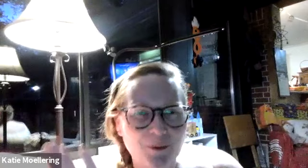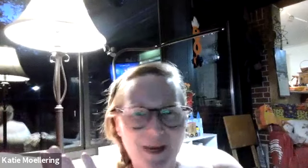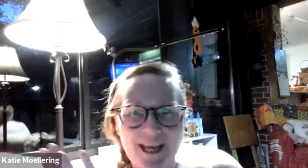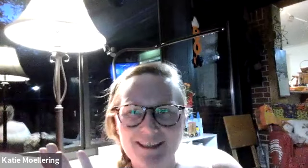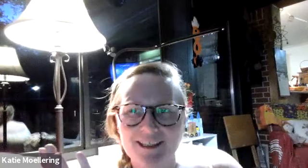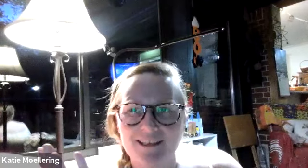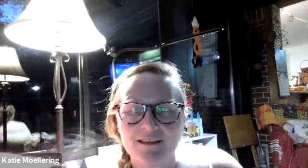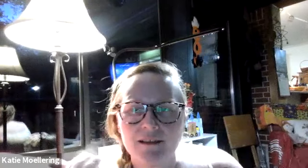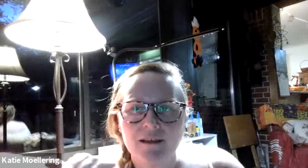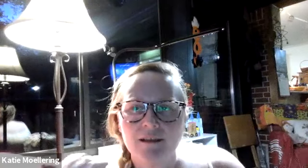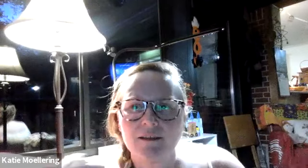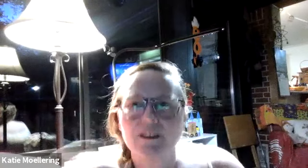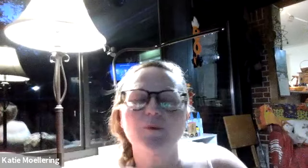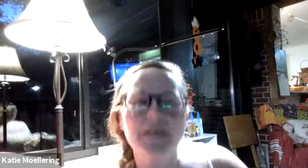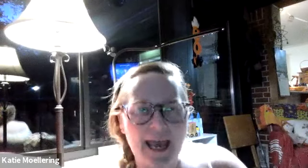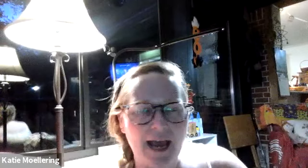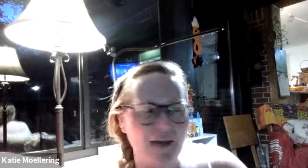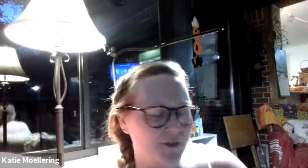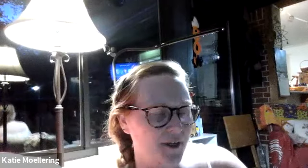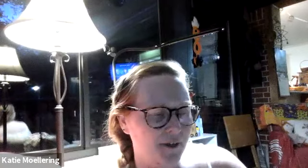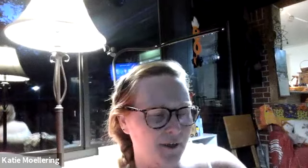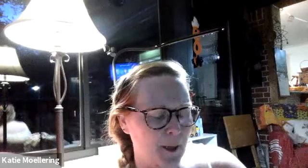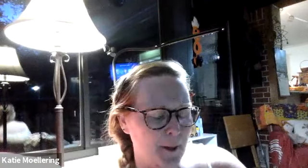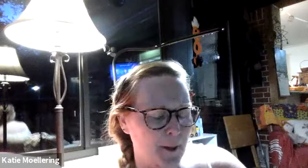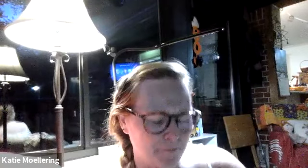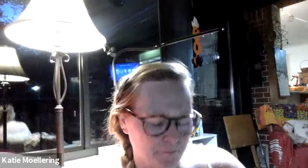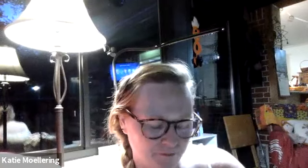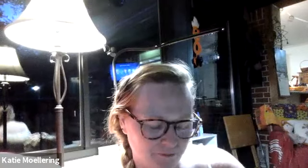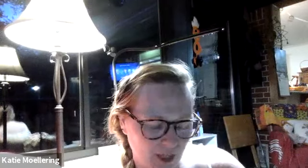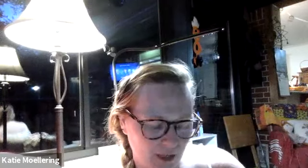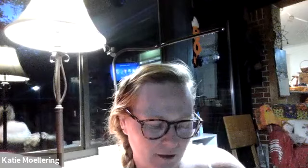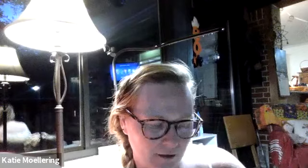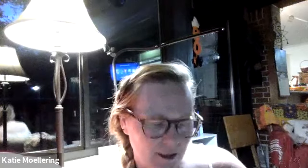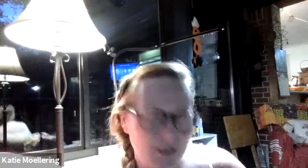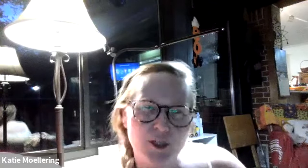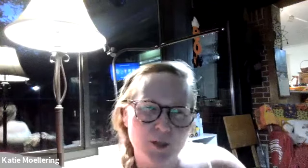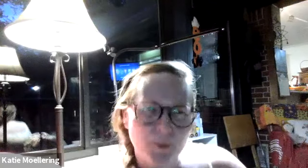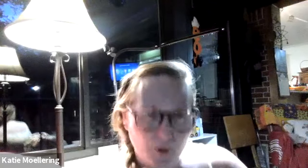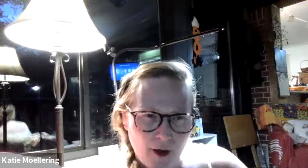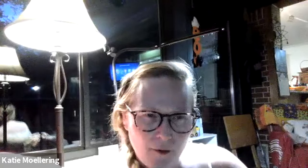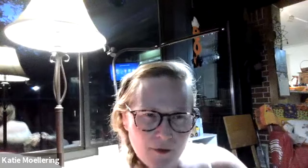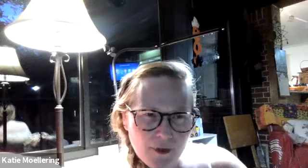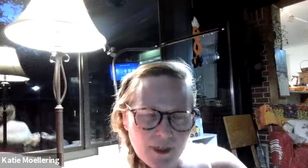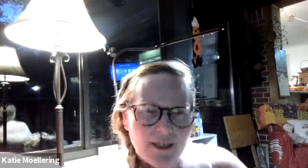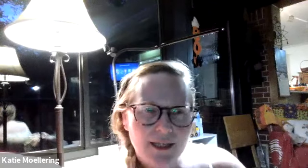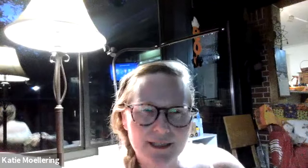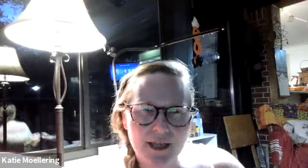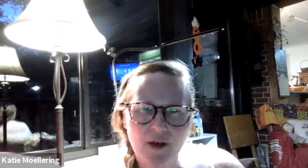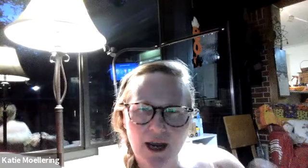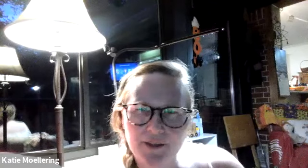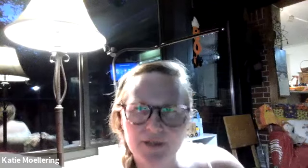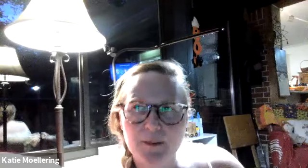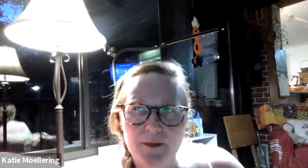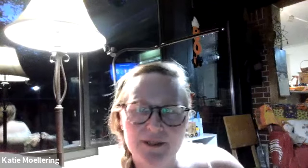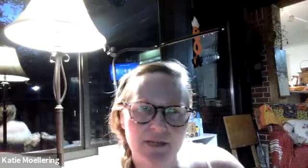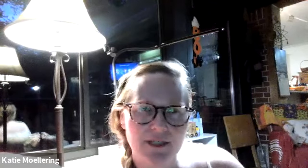a way that like we have the Zoom Pro. And so I thought it was supposed to give